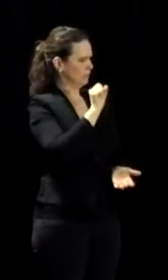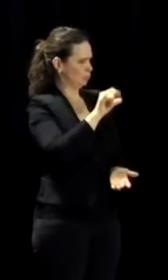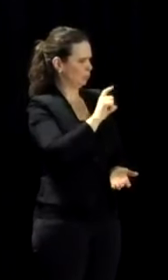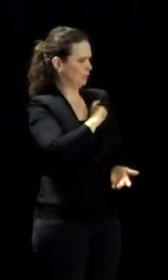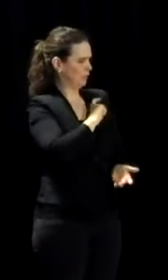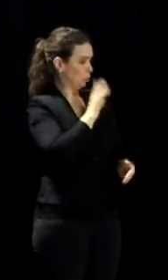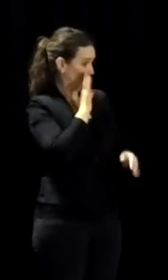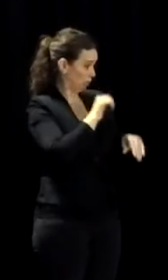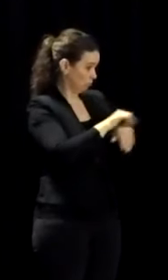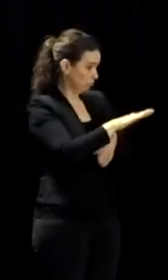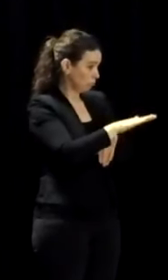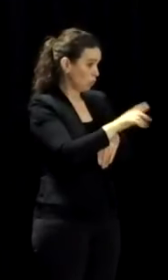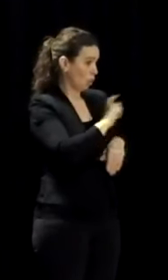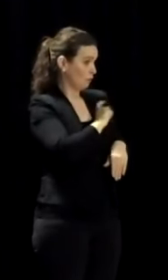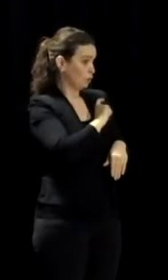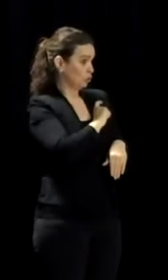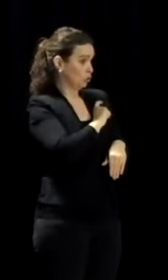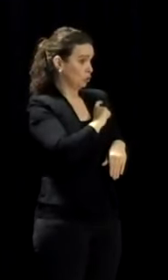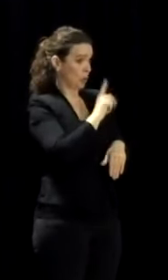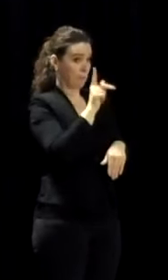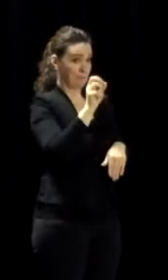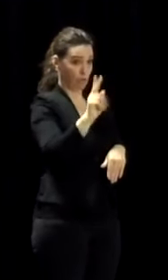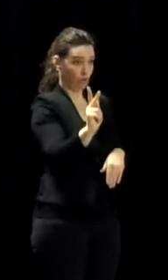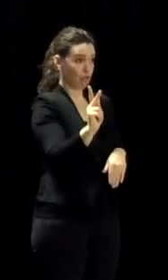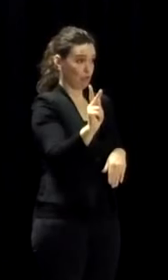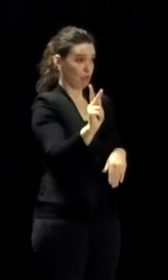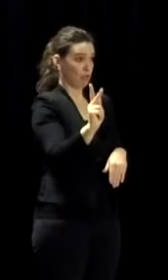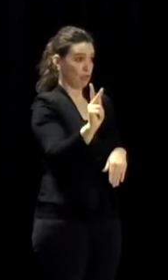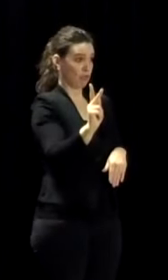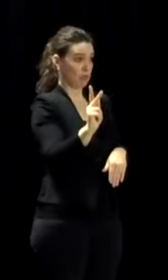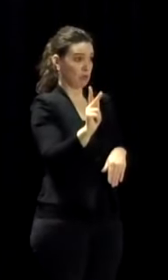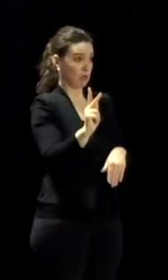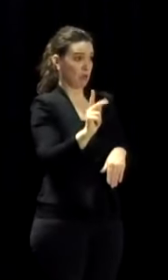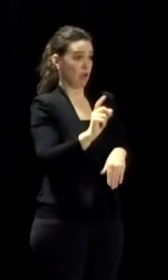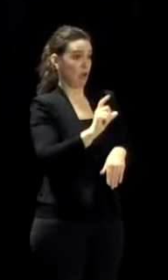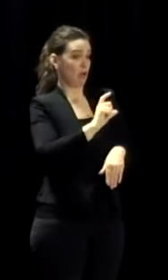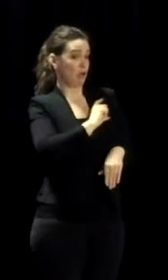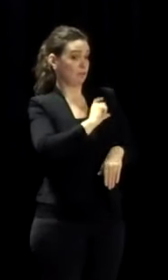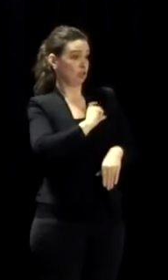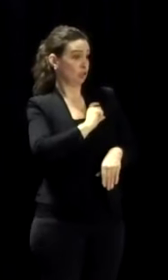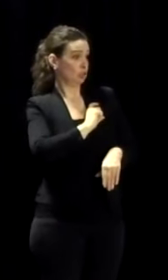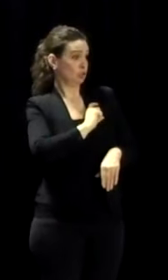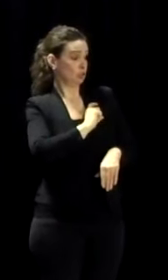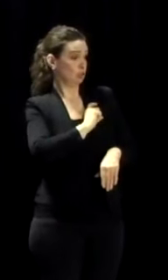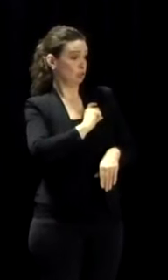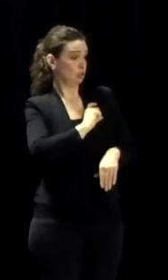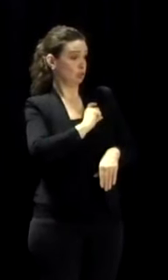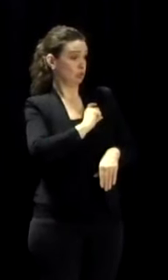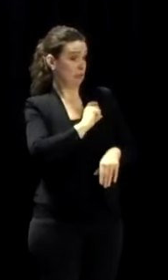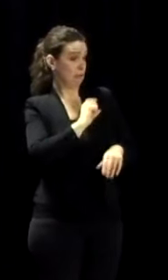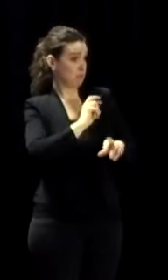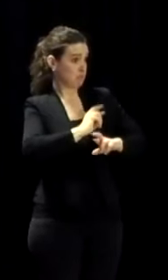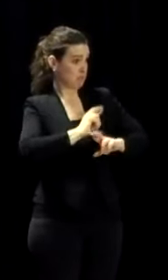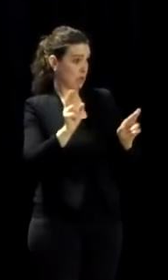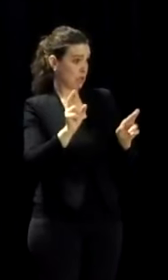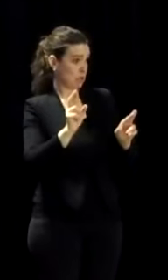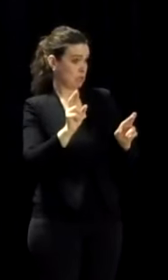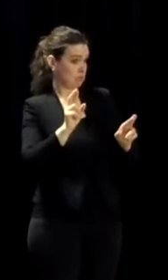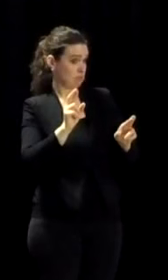tweaks before you get to that level. Right. But are they ready to actually go to a worst case where it's people continuing to